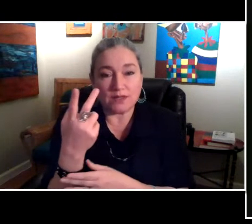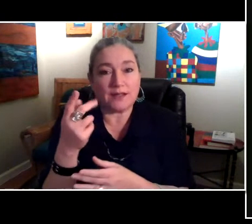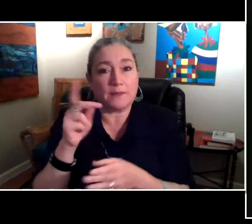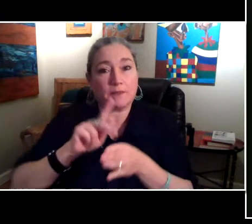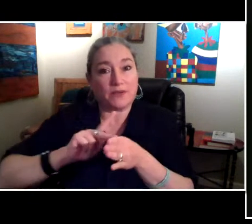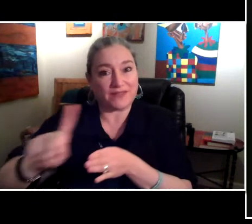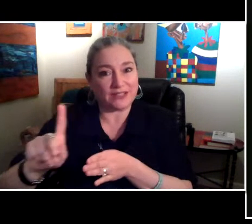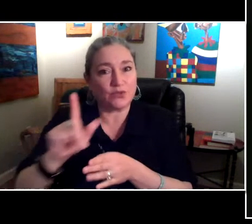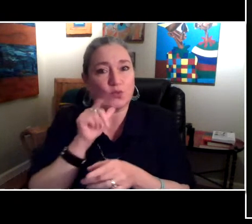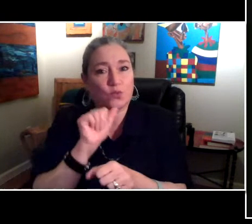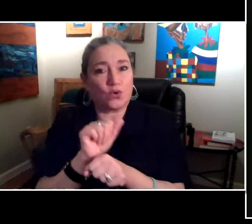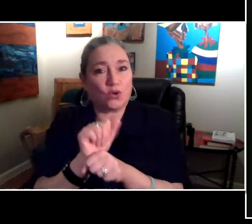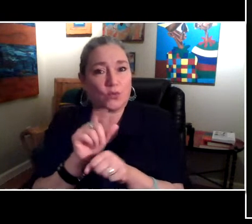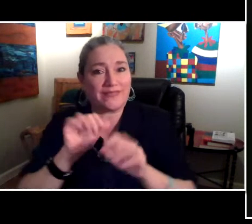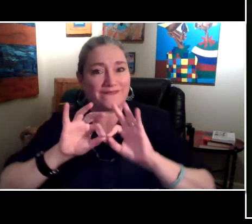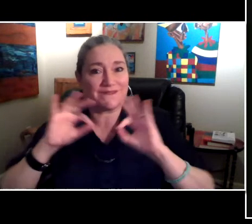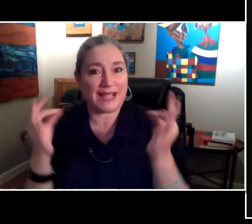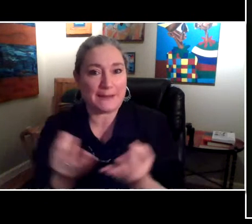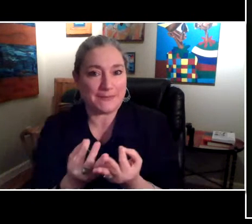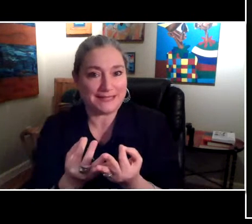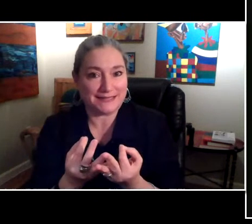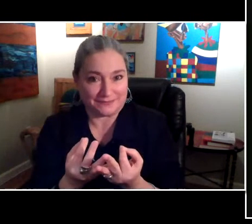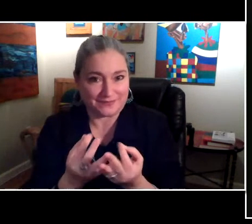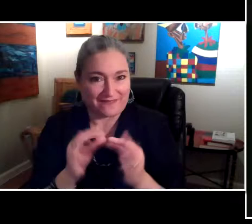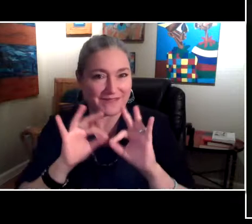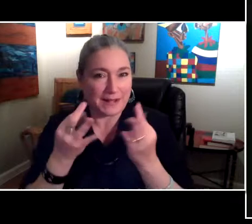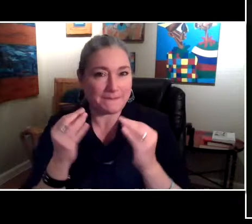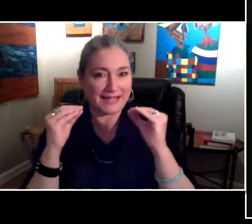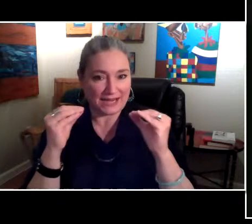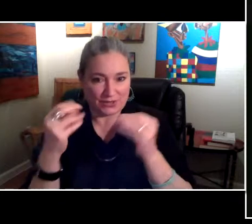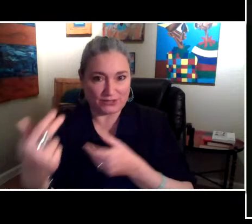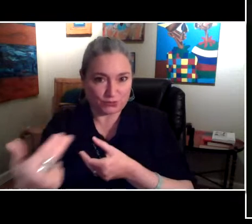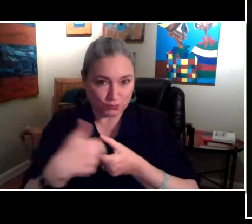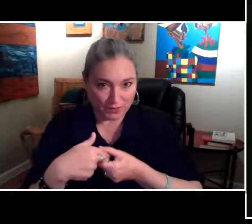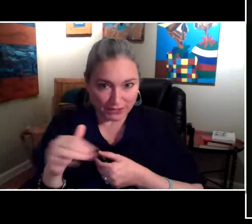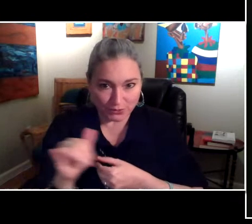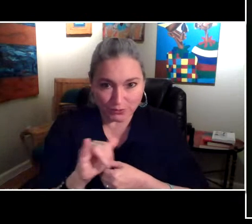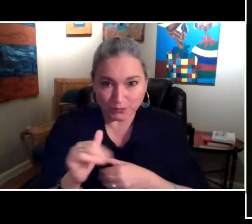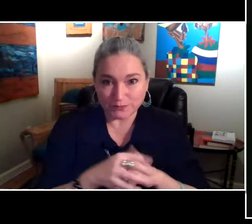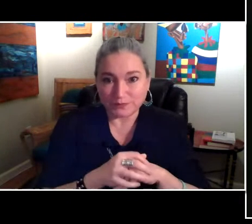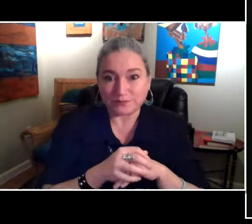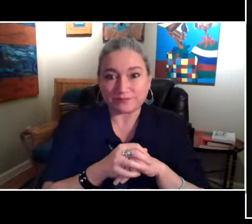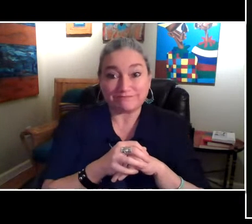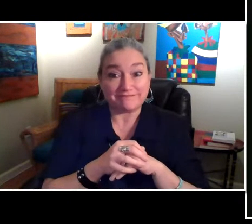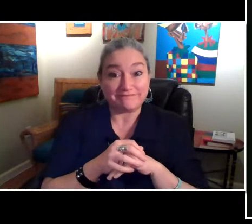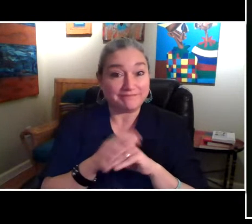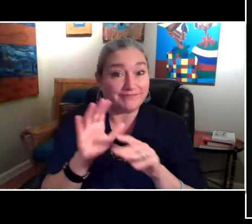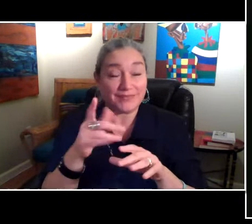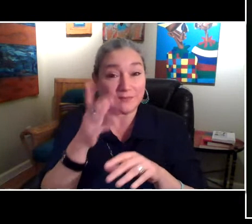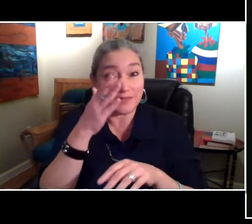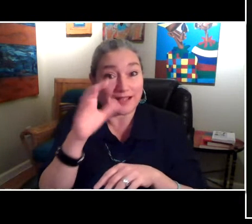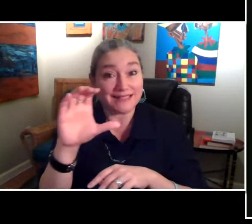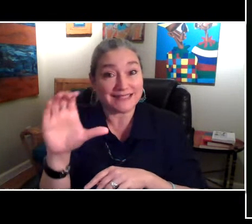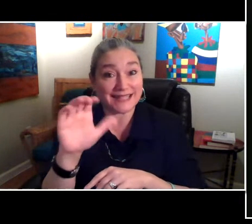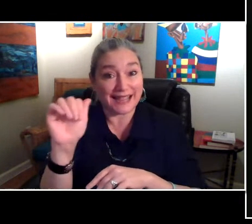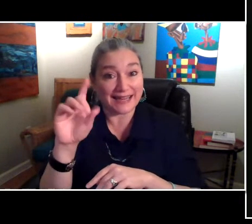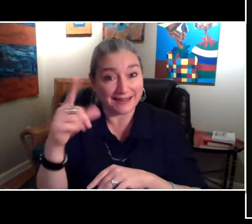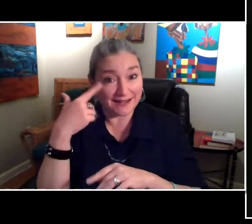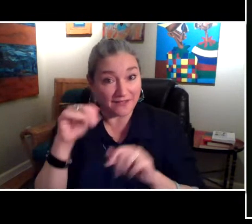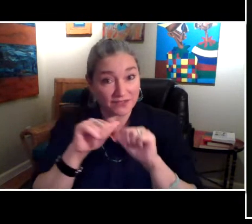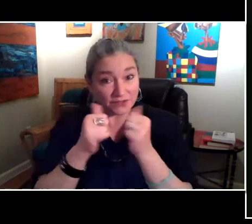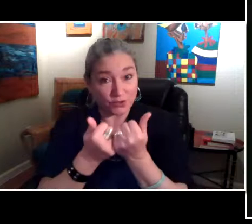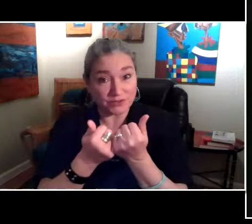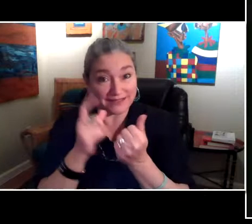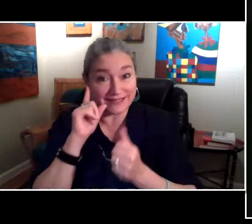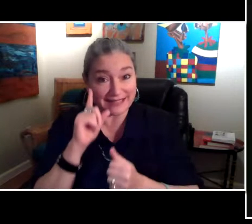GLAD and NorCal. We had them also send two professionals who work with families, family educators, to join